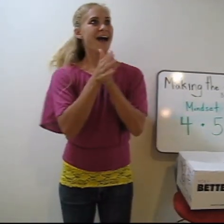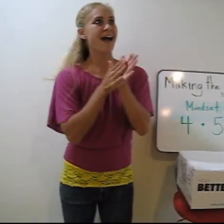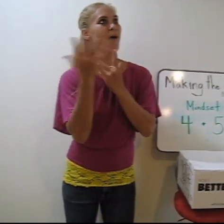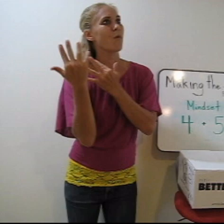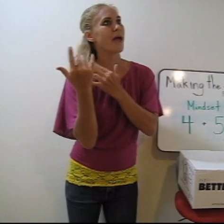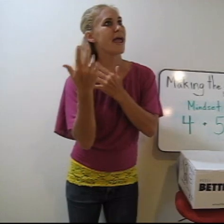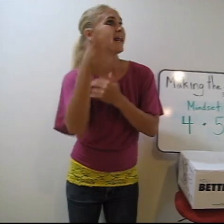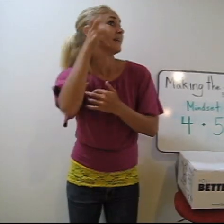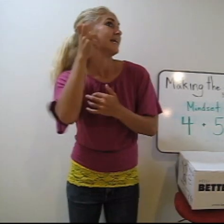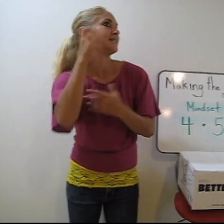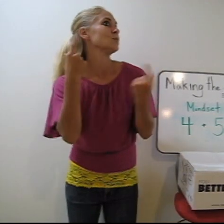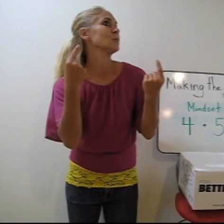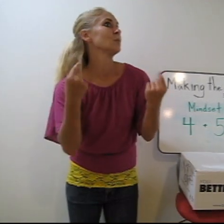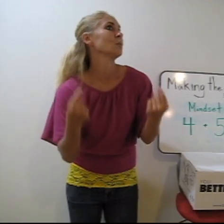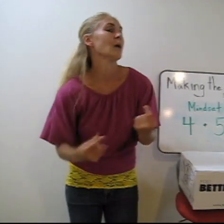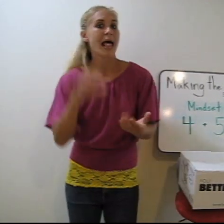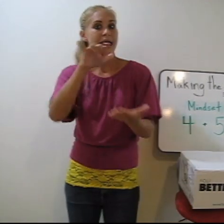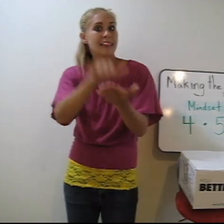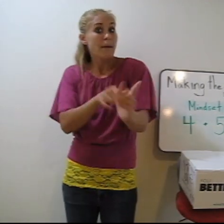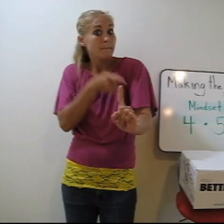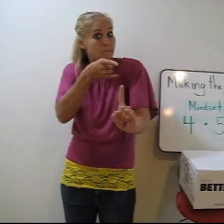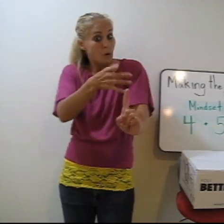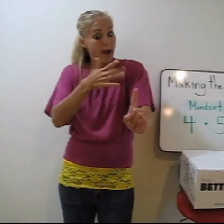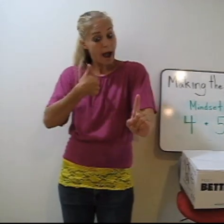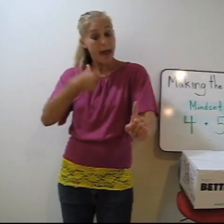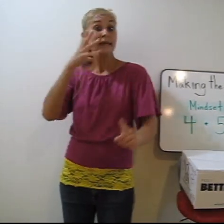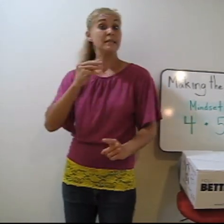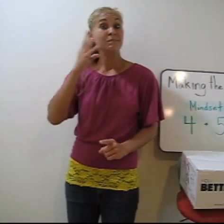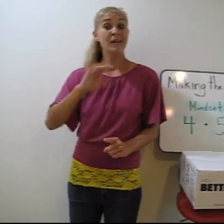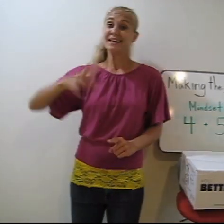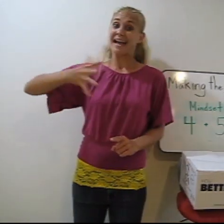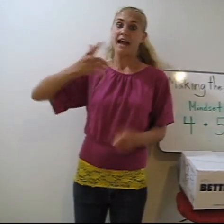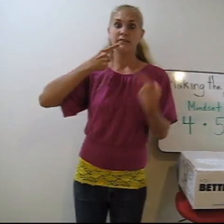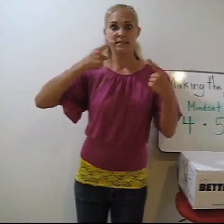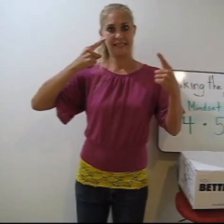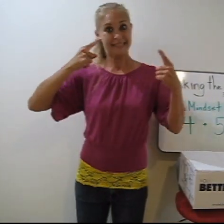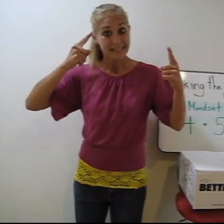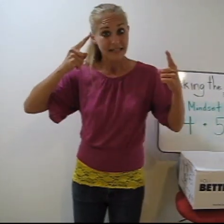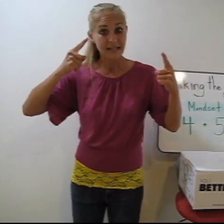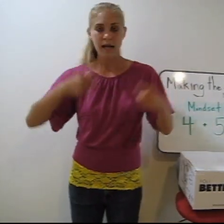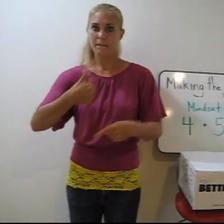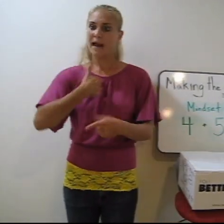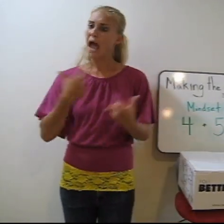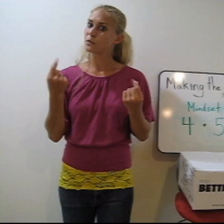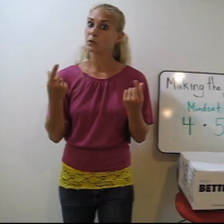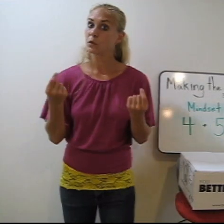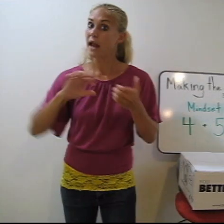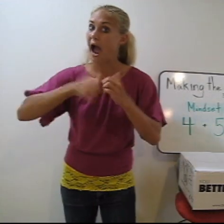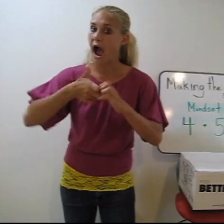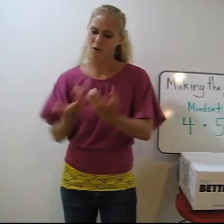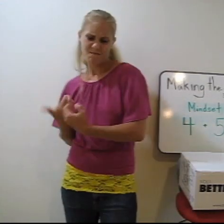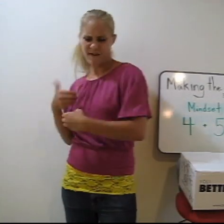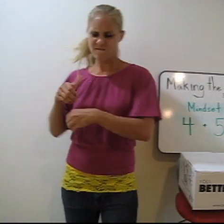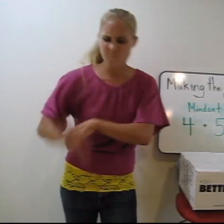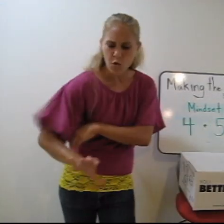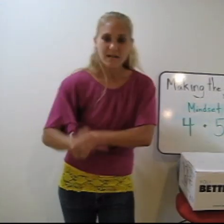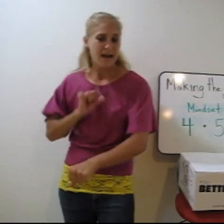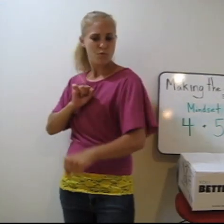do. By that point in my life, I had experienced some moderate success already, but I had done it through sheer brute force. I was aggressive and